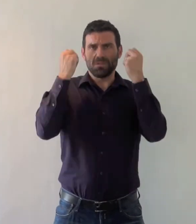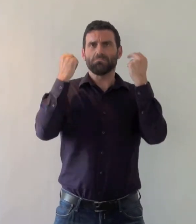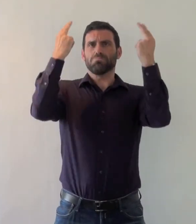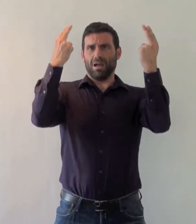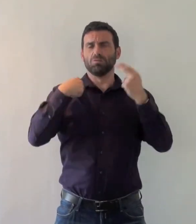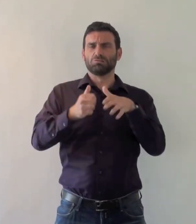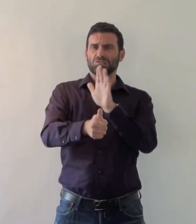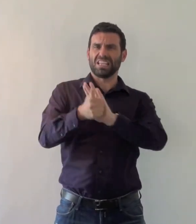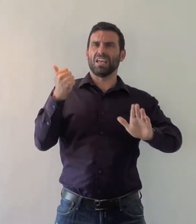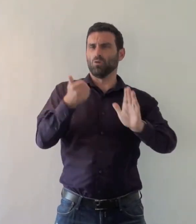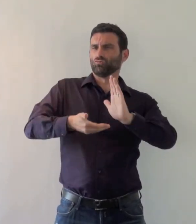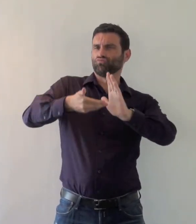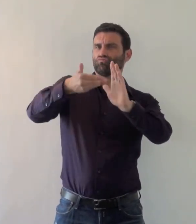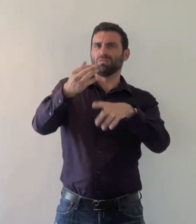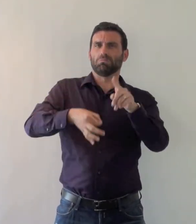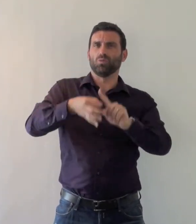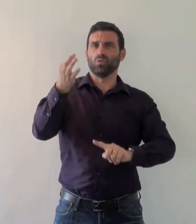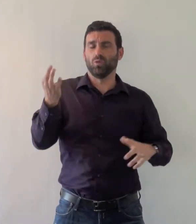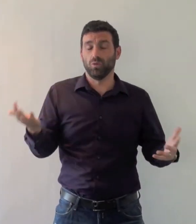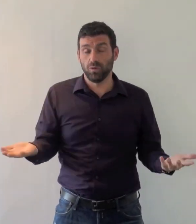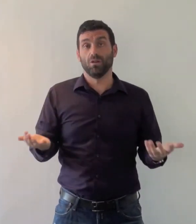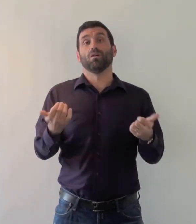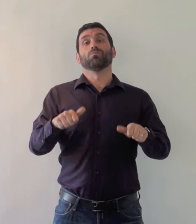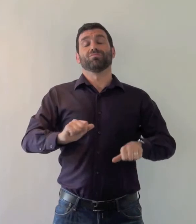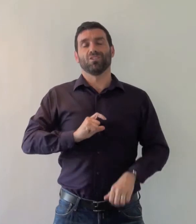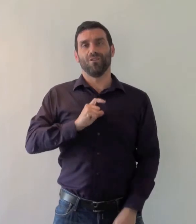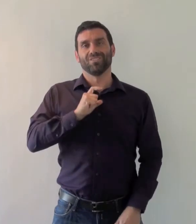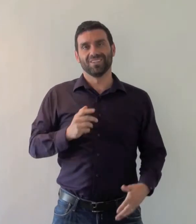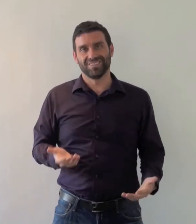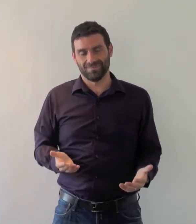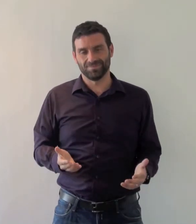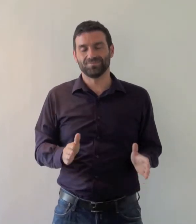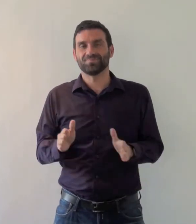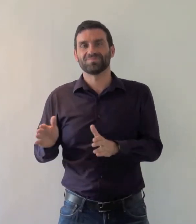private businesses, and most importantly, empowering their own skill levels and confidence.